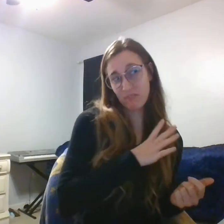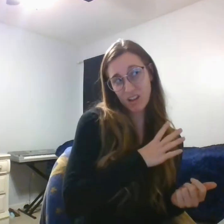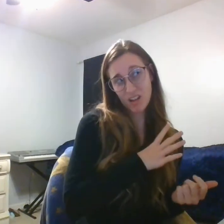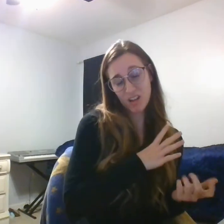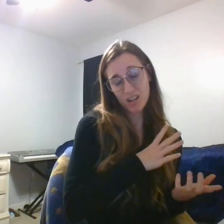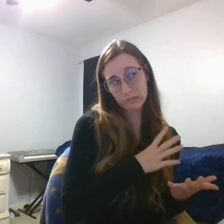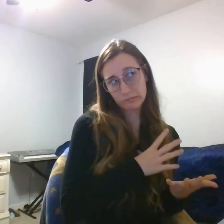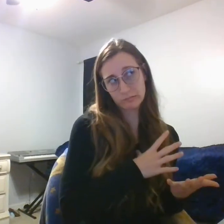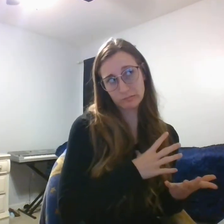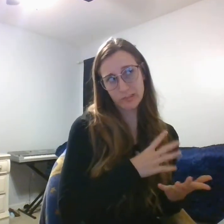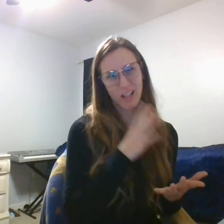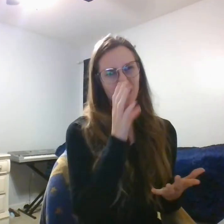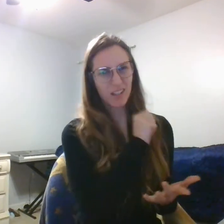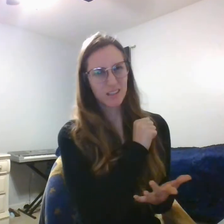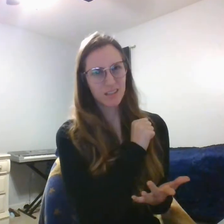But it's like standard,